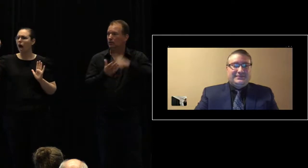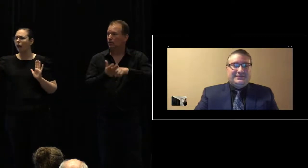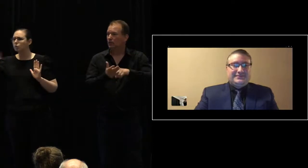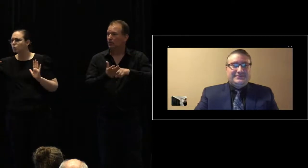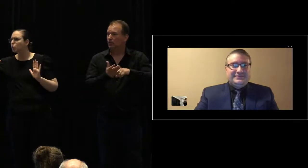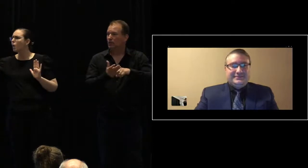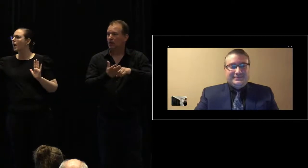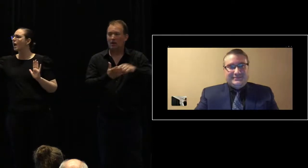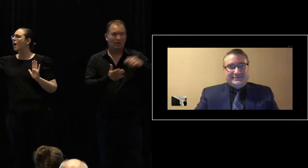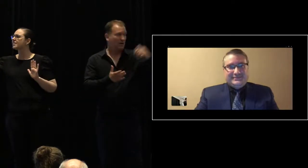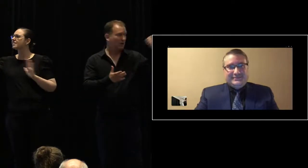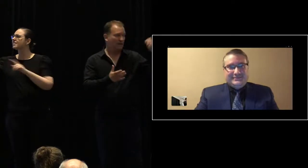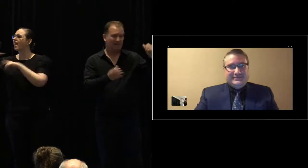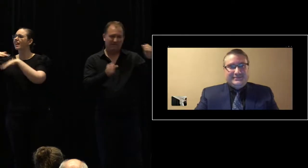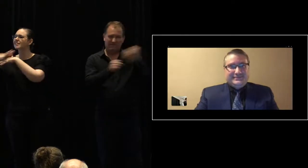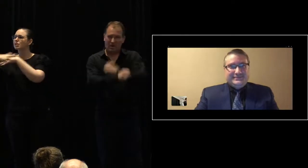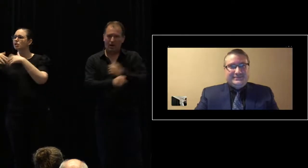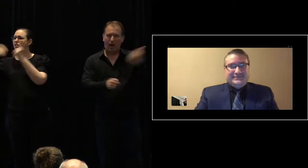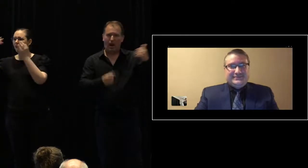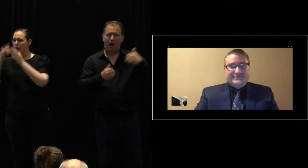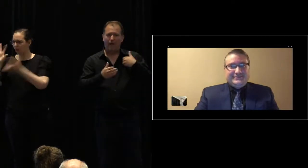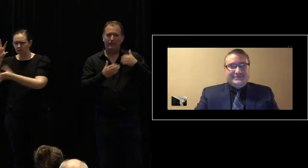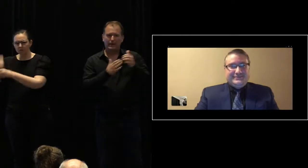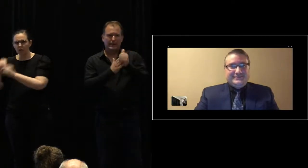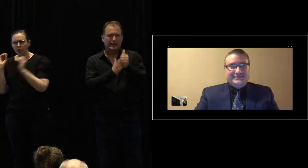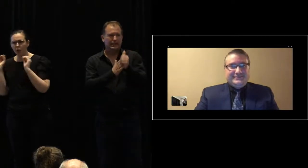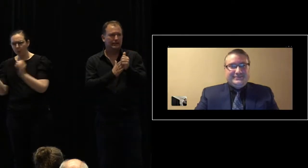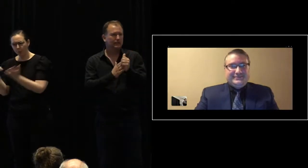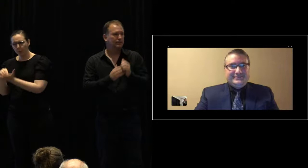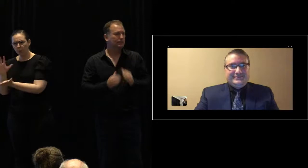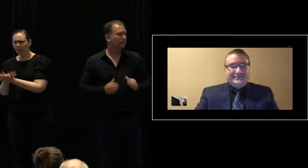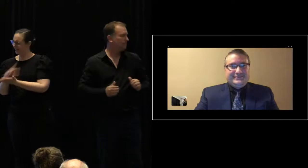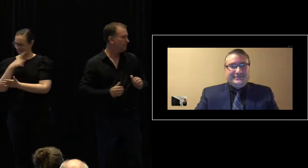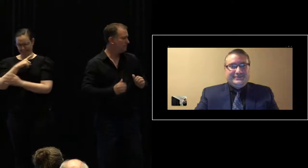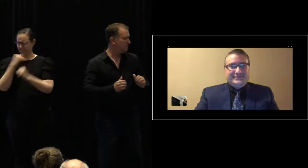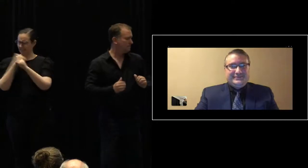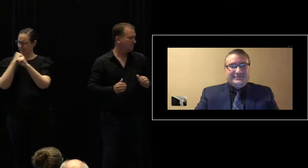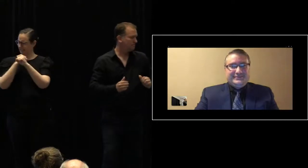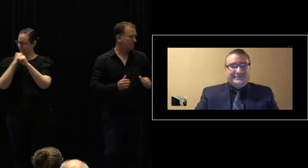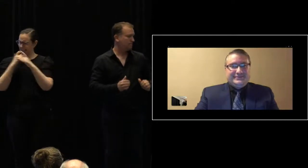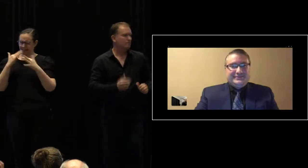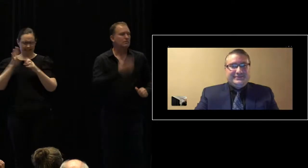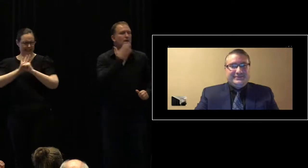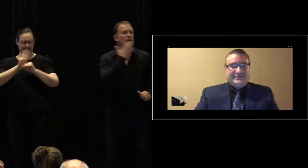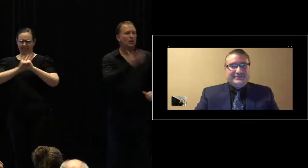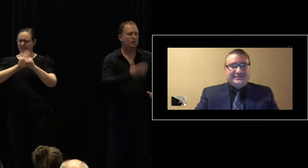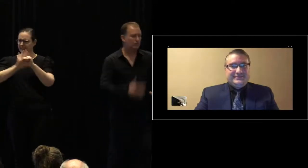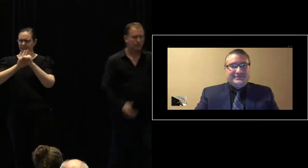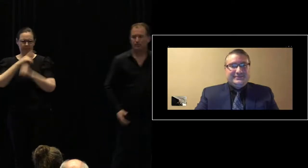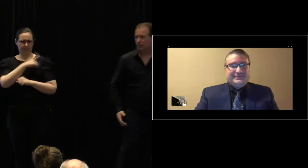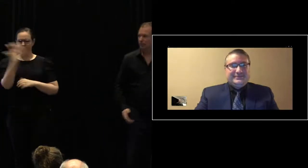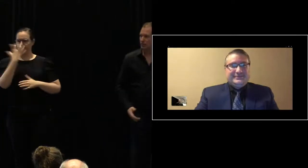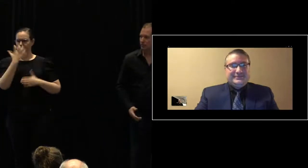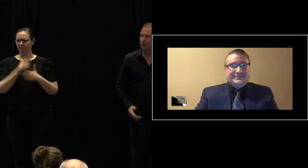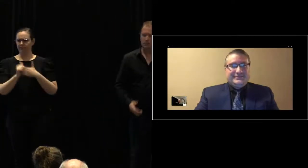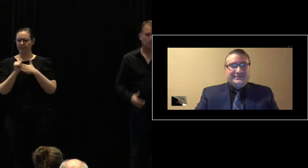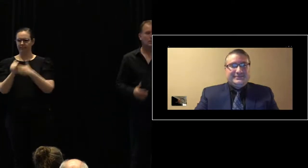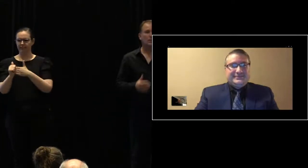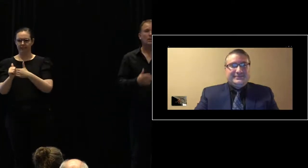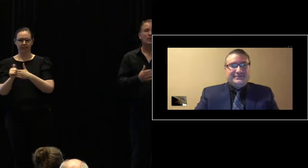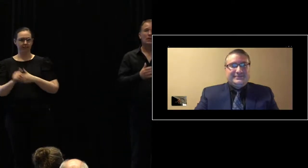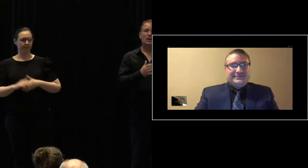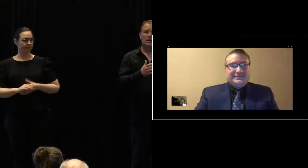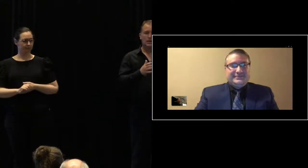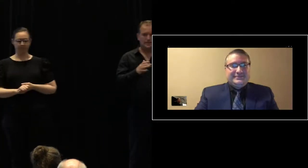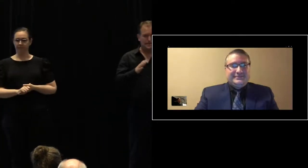LSQ, ISL recognition in that act, and Frank pushed hard and advocated hard. So